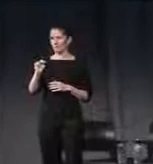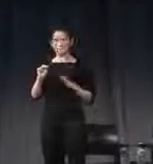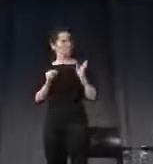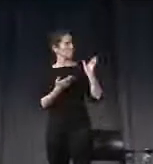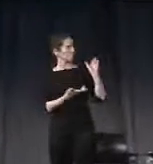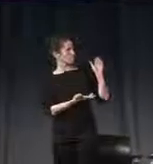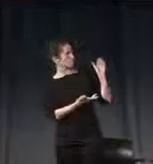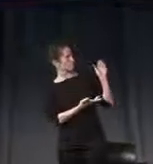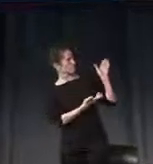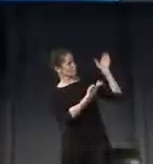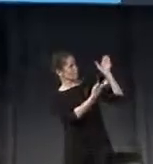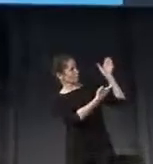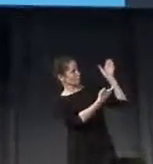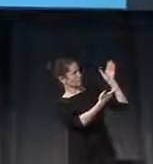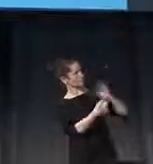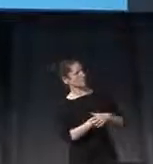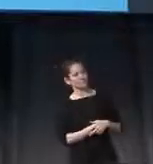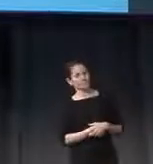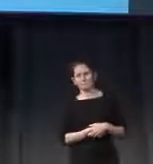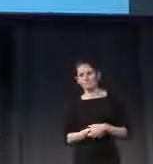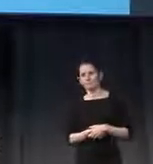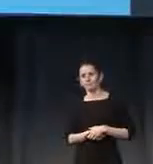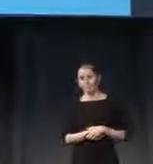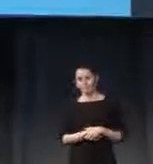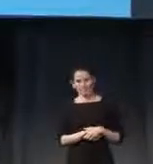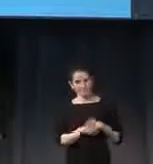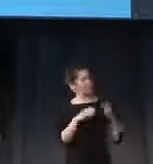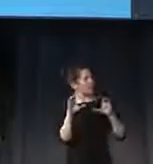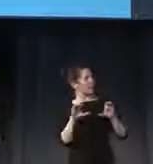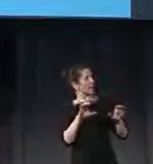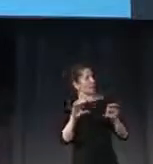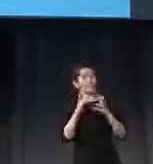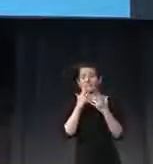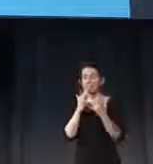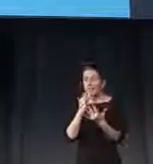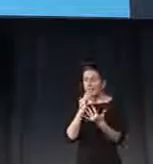action of singing or making music, a tune, a melody,